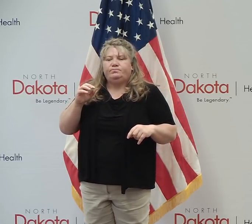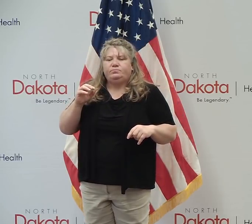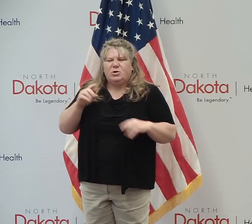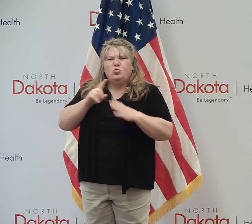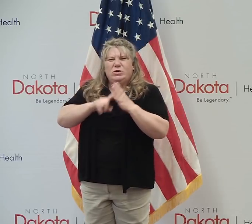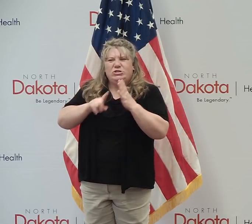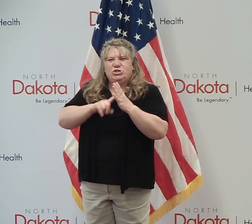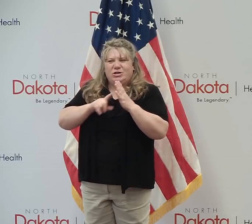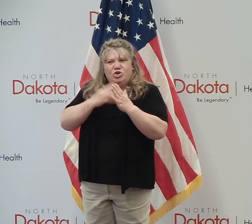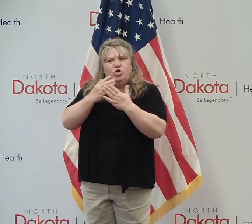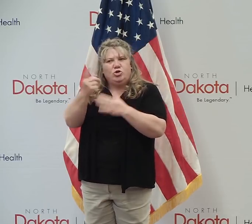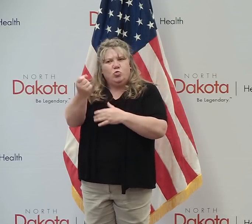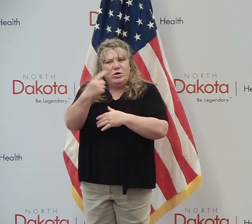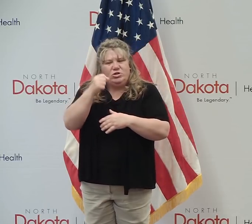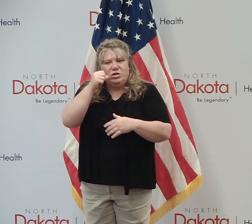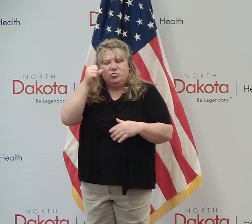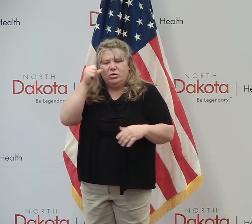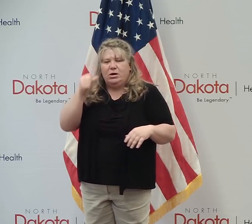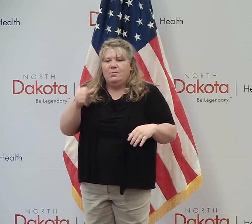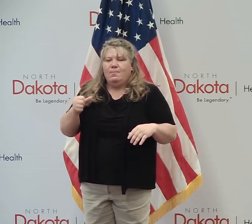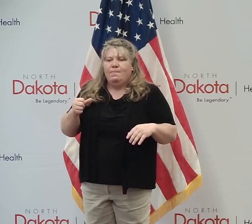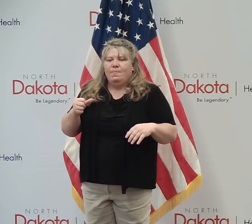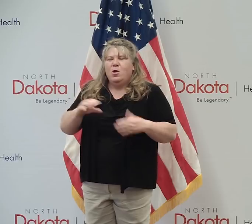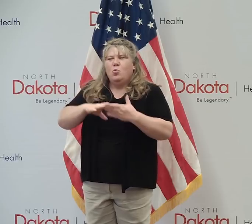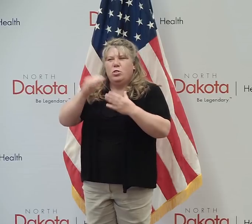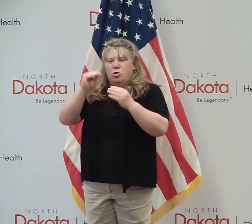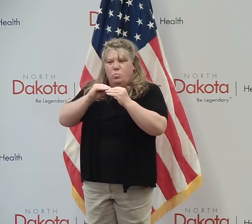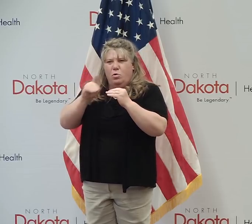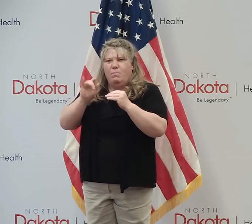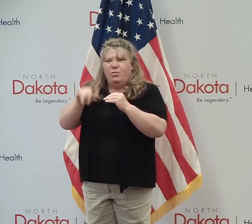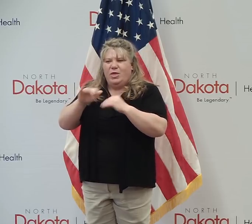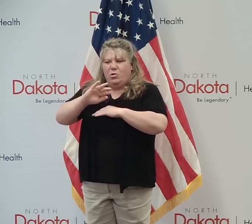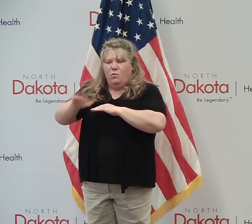checked in. I mean, you had a good question yesterday, so you learned more about